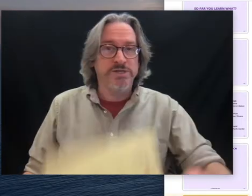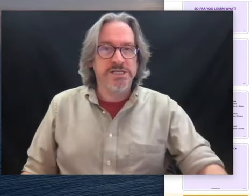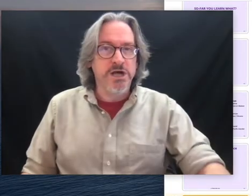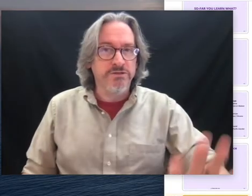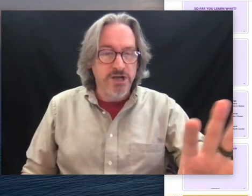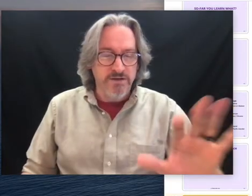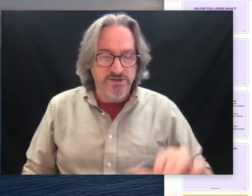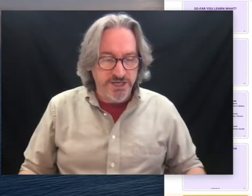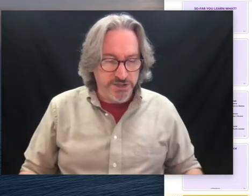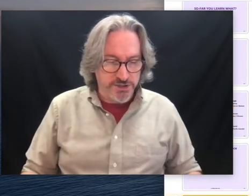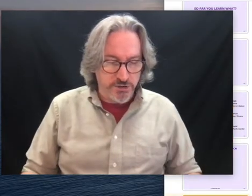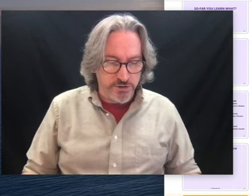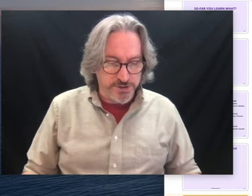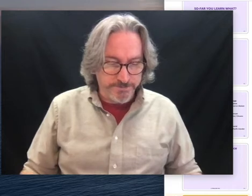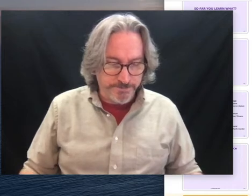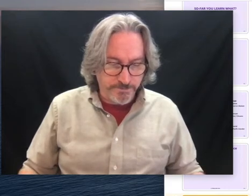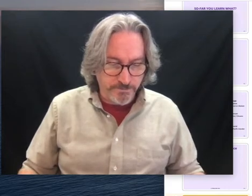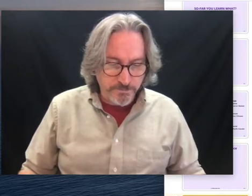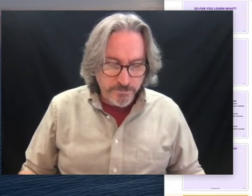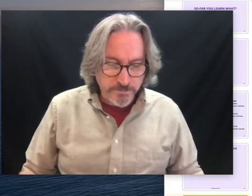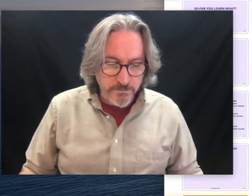So this is the conversation starters.